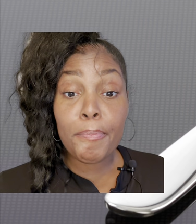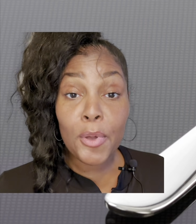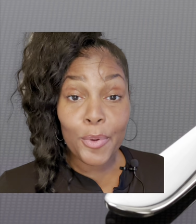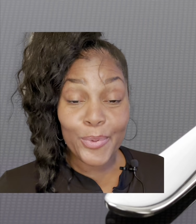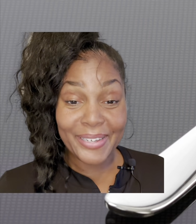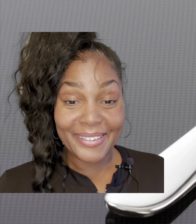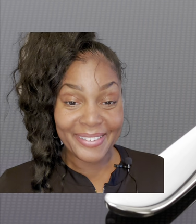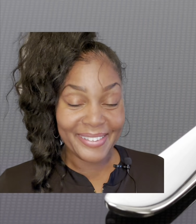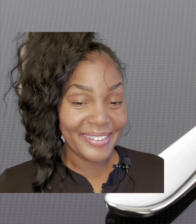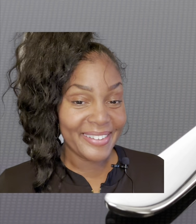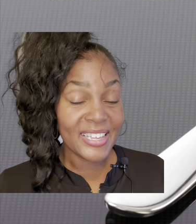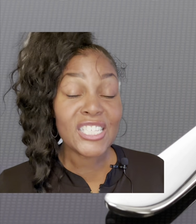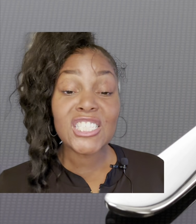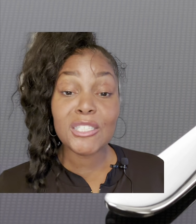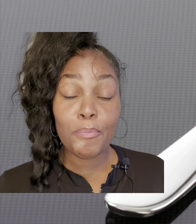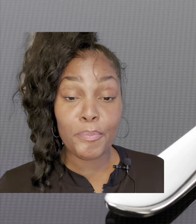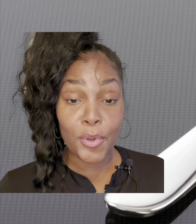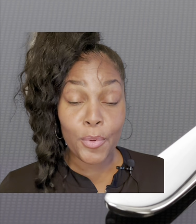spoon,